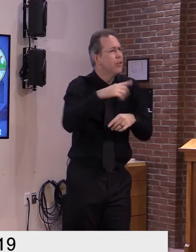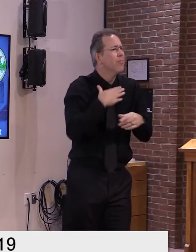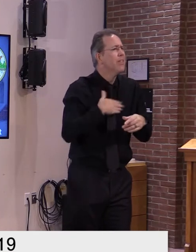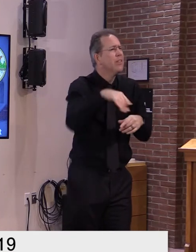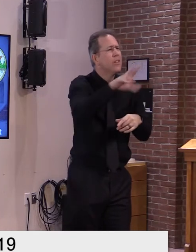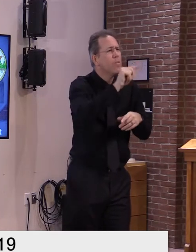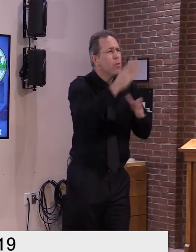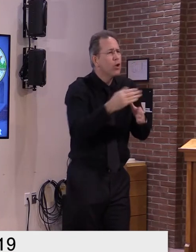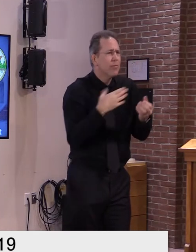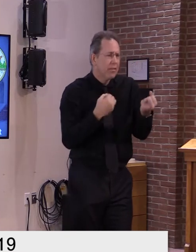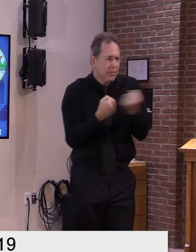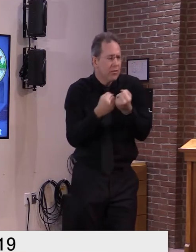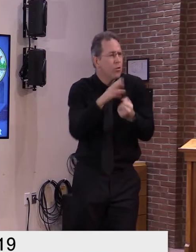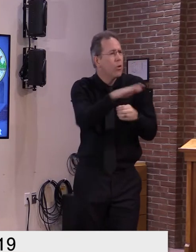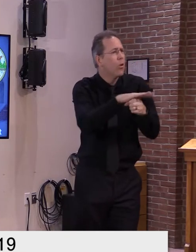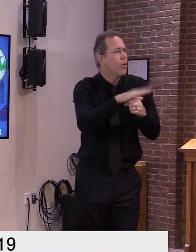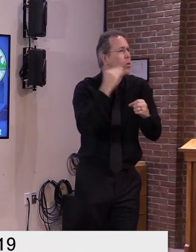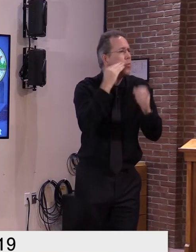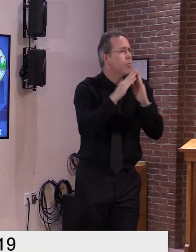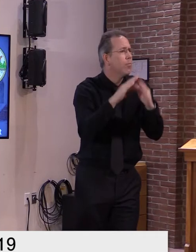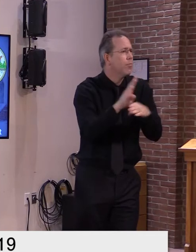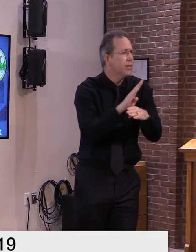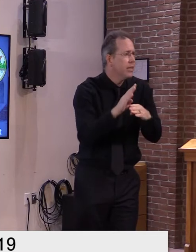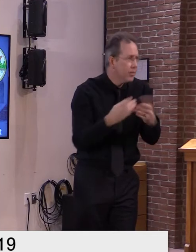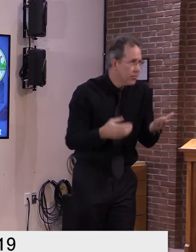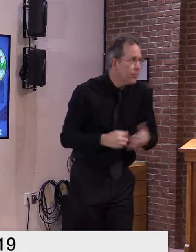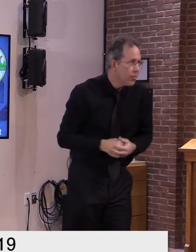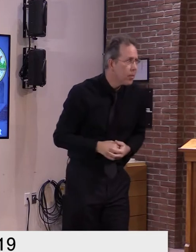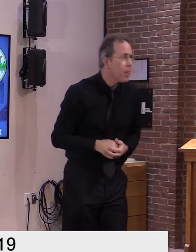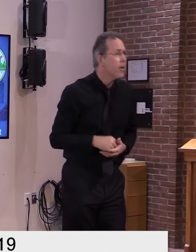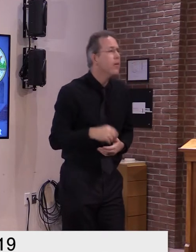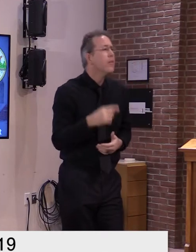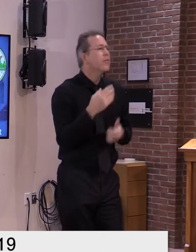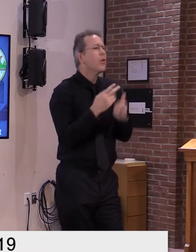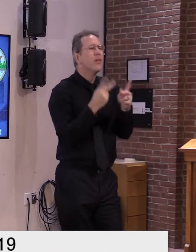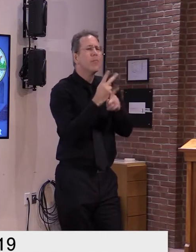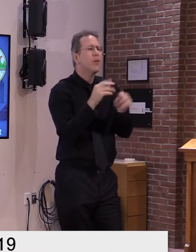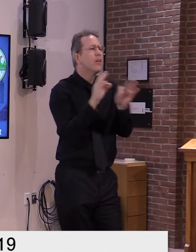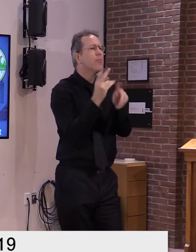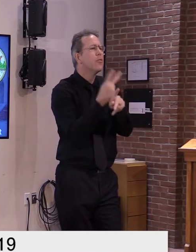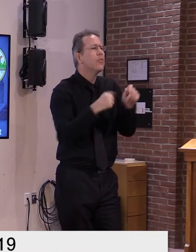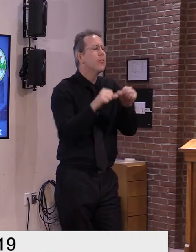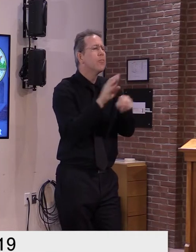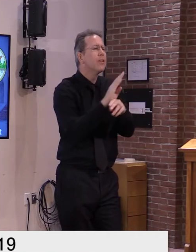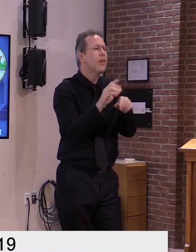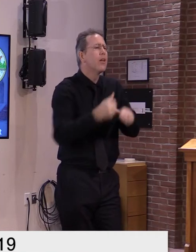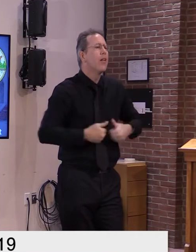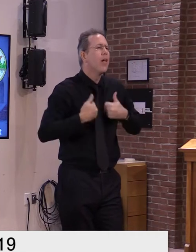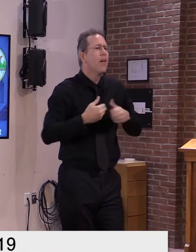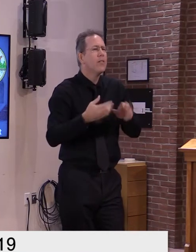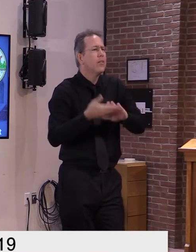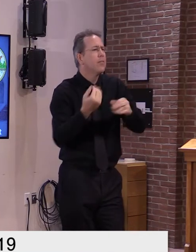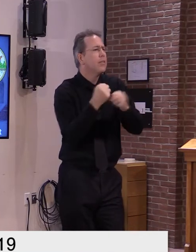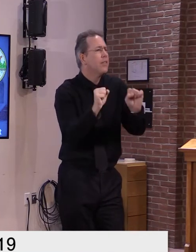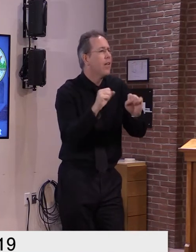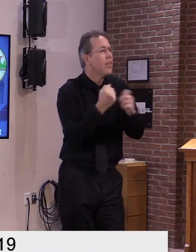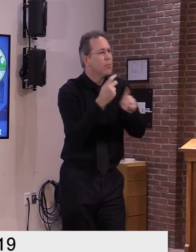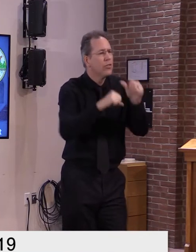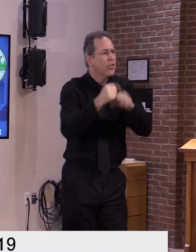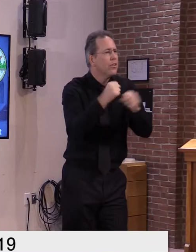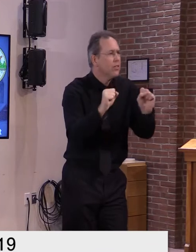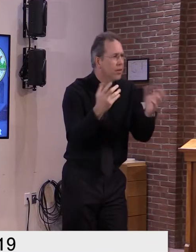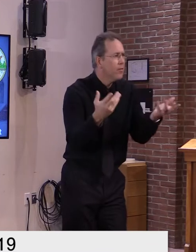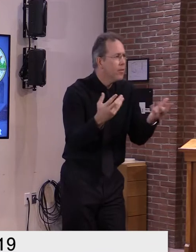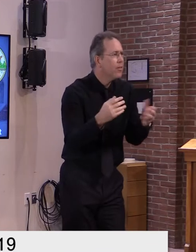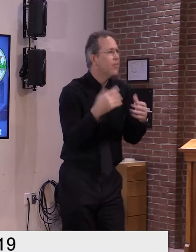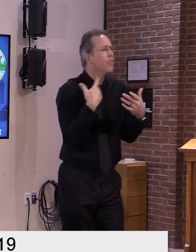These workers, including healthcare workers, hospitality, and restaurant workers, are serving you in these trying times. Please support